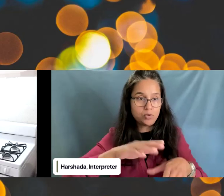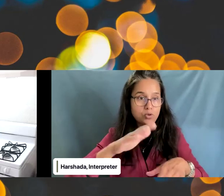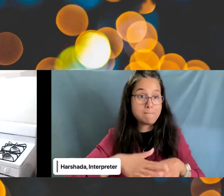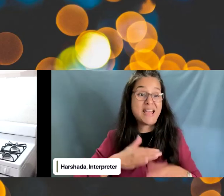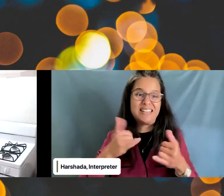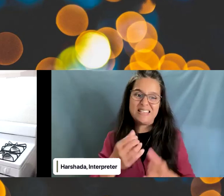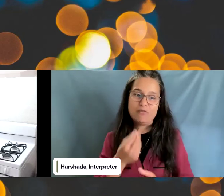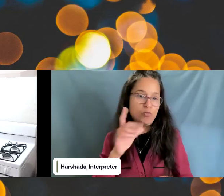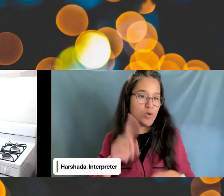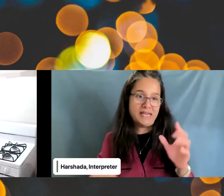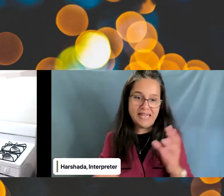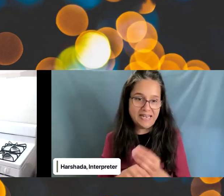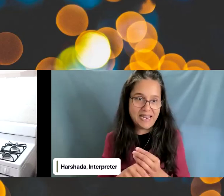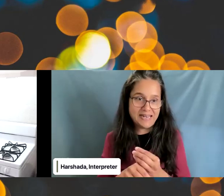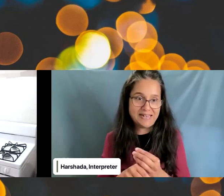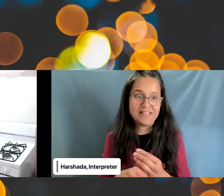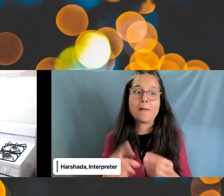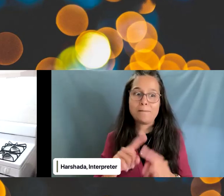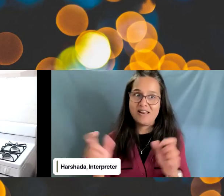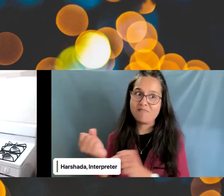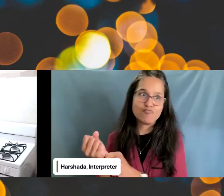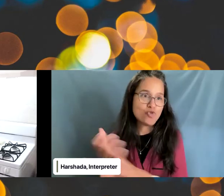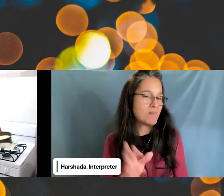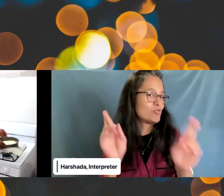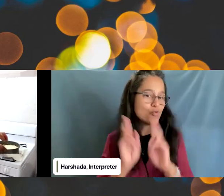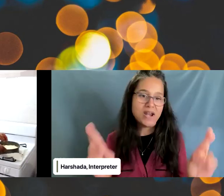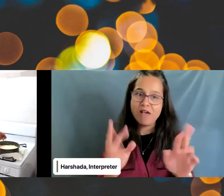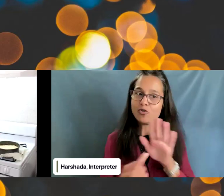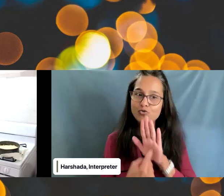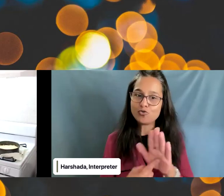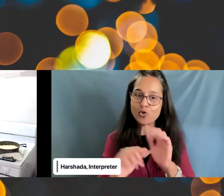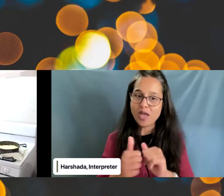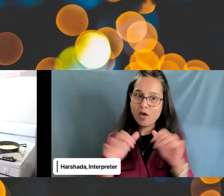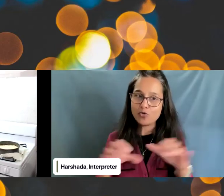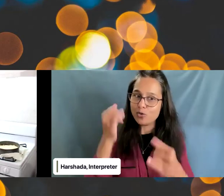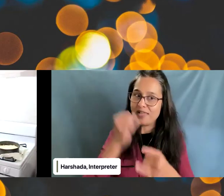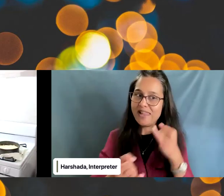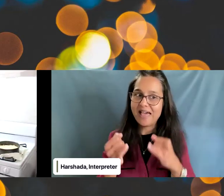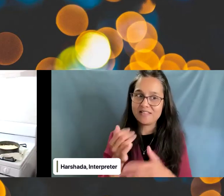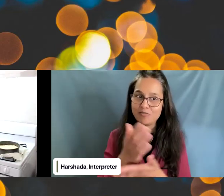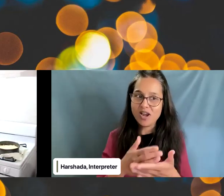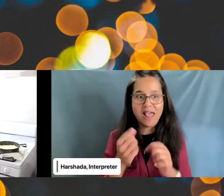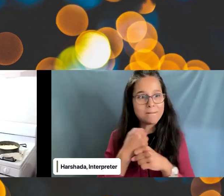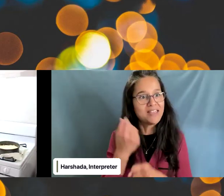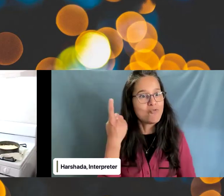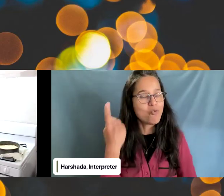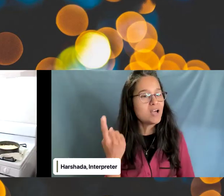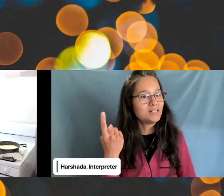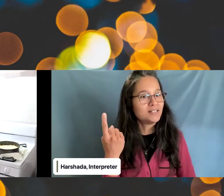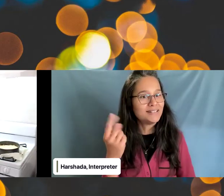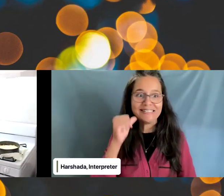I did come prepared just to show you guys how to do the last step. I made one